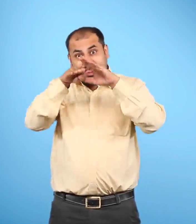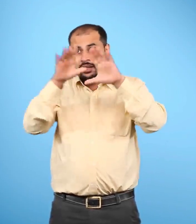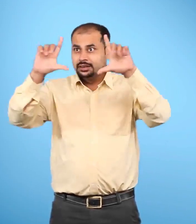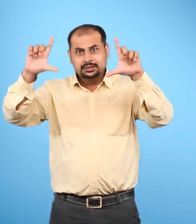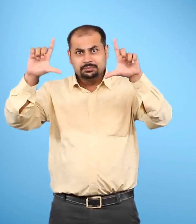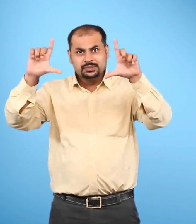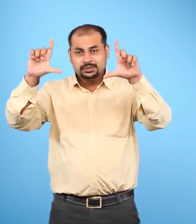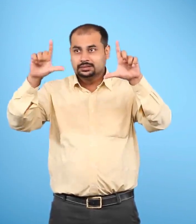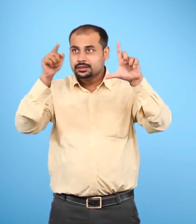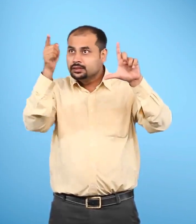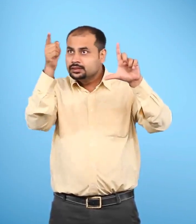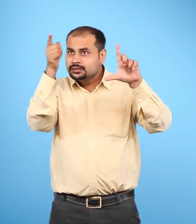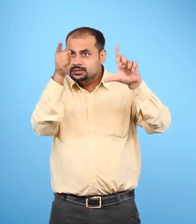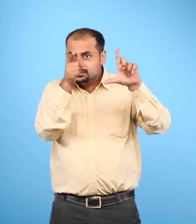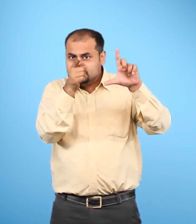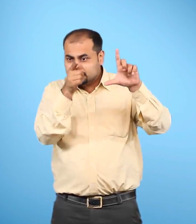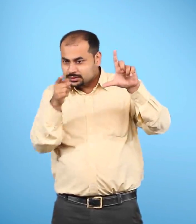But this time, draw it inside the